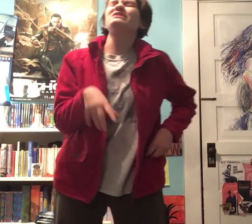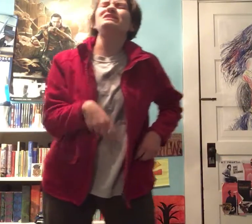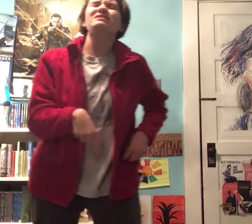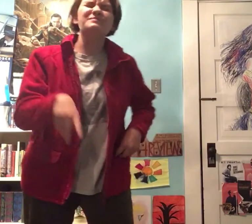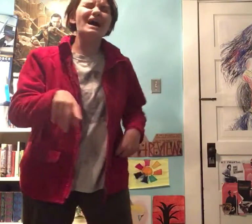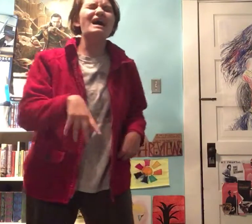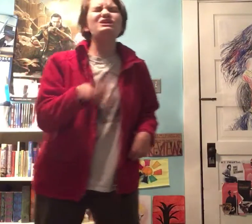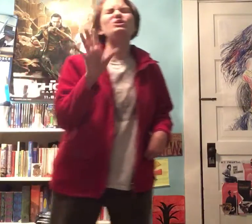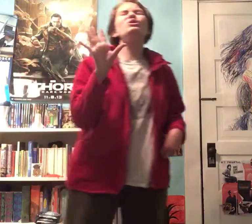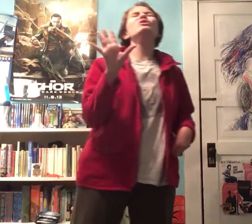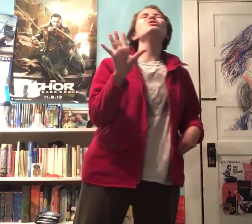Something about you